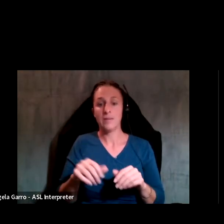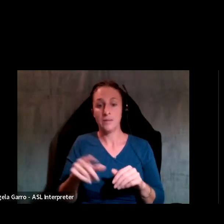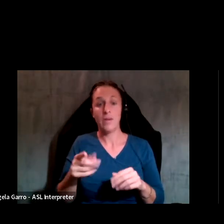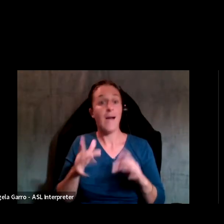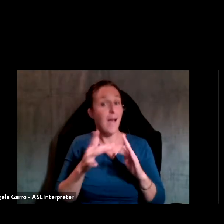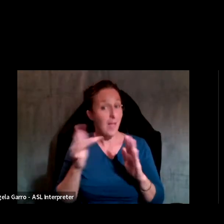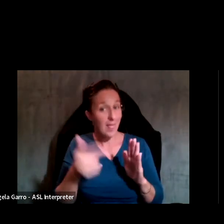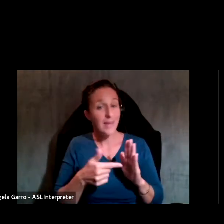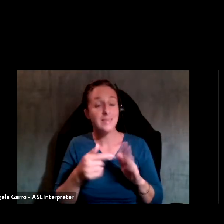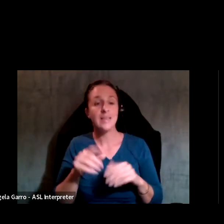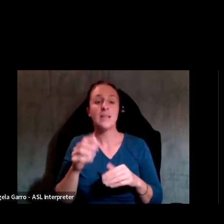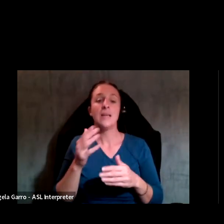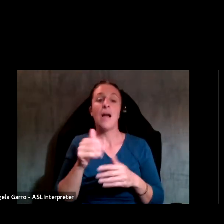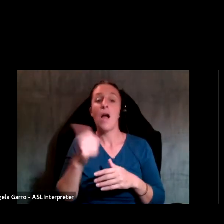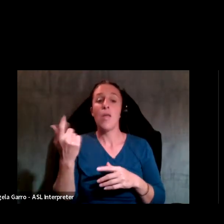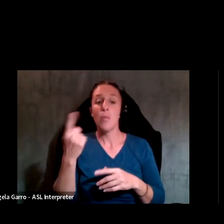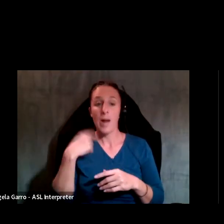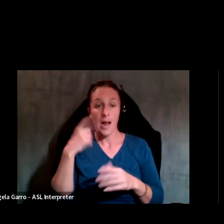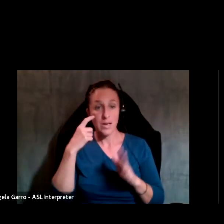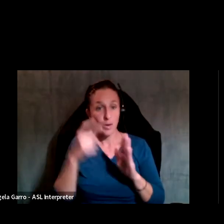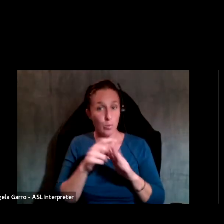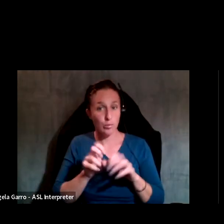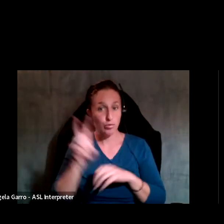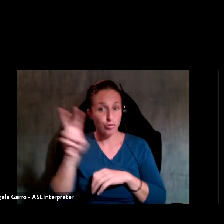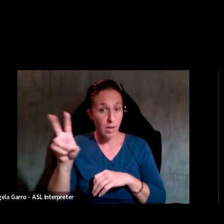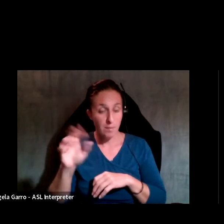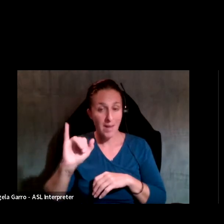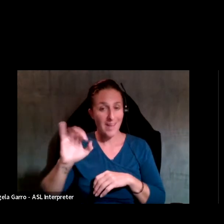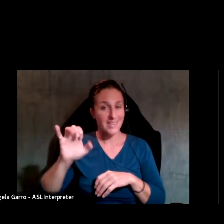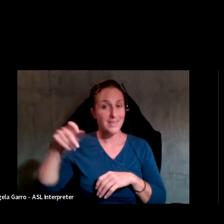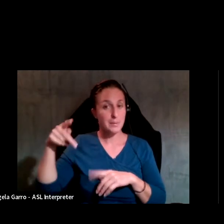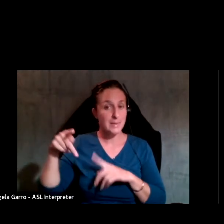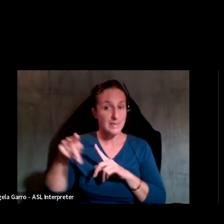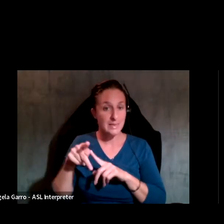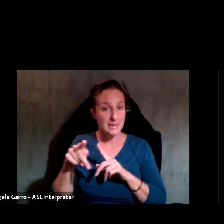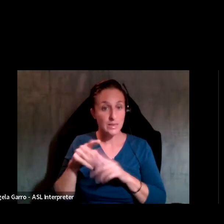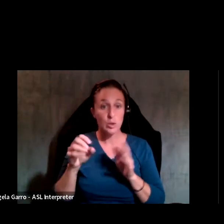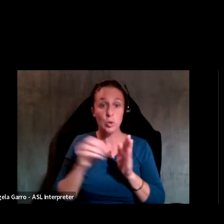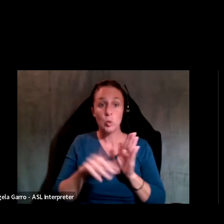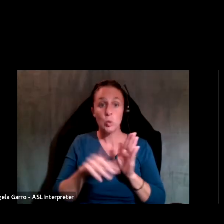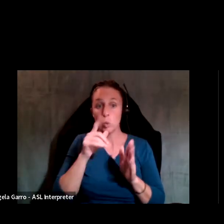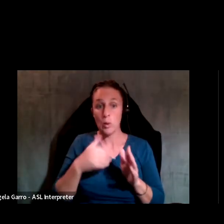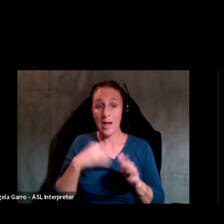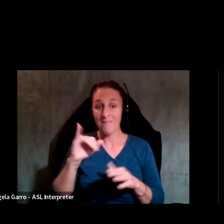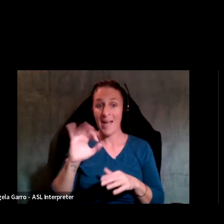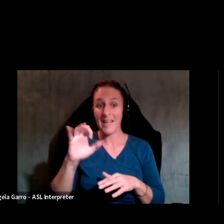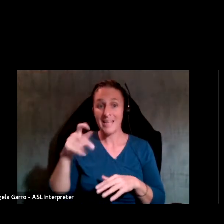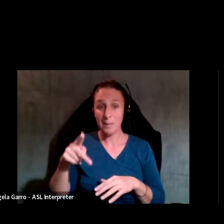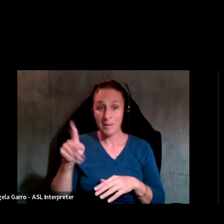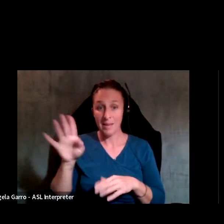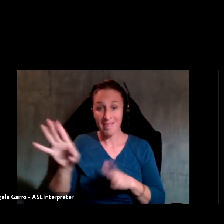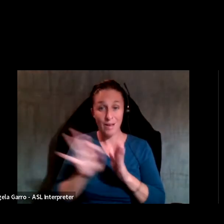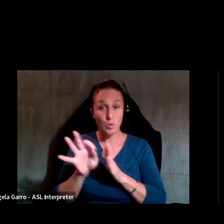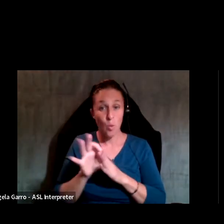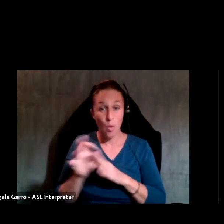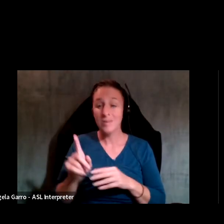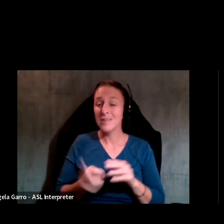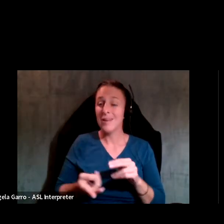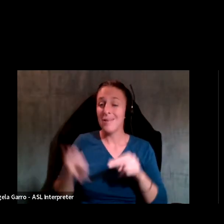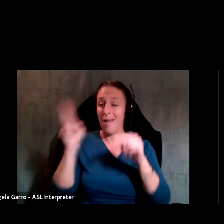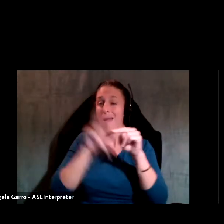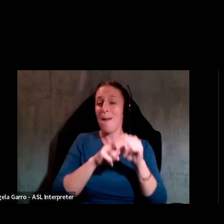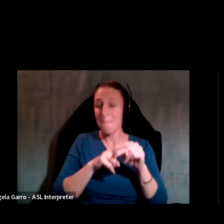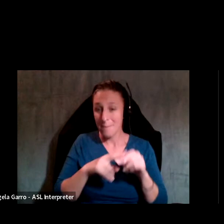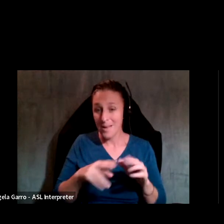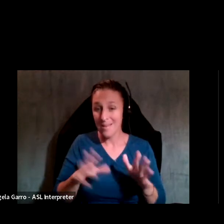are some highlights. The other one that I noticed, the jump, was IEPs. Yeah. Students with IEPs scores went up. Yeah. That's amazing